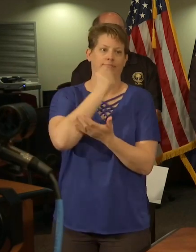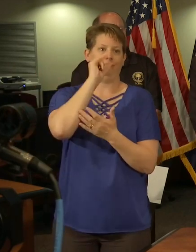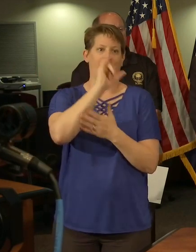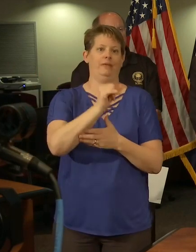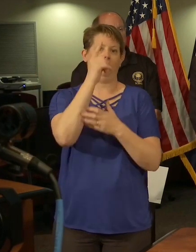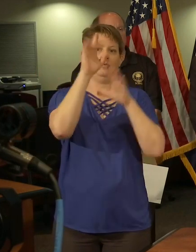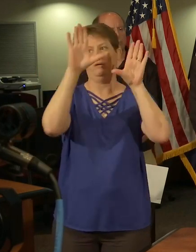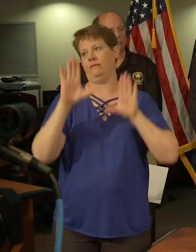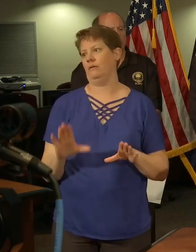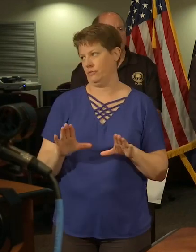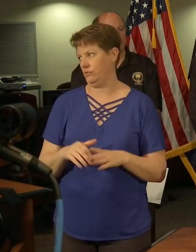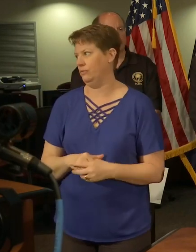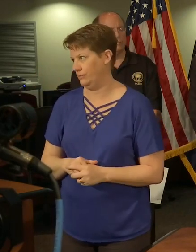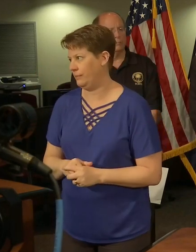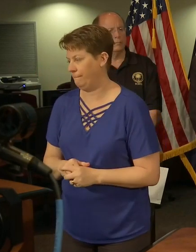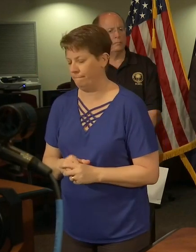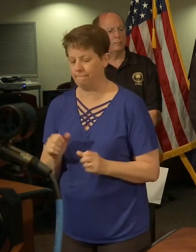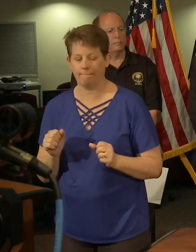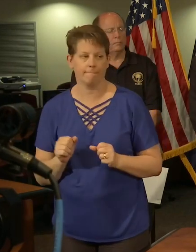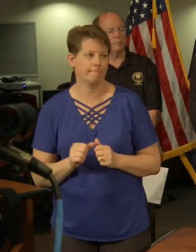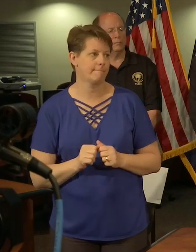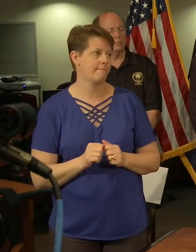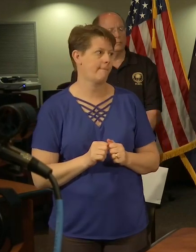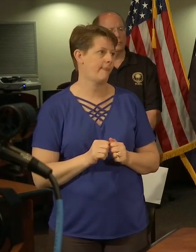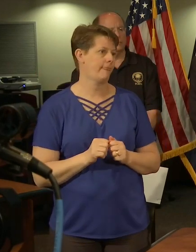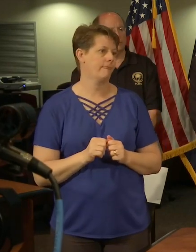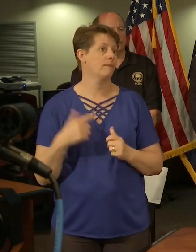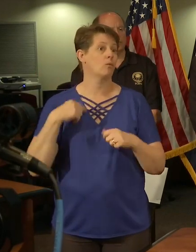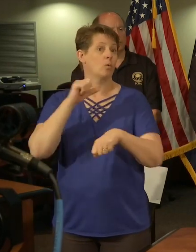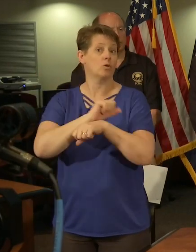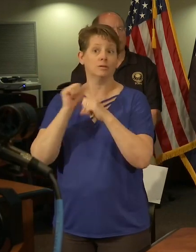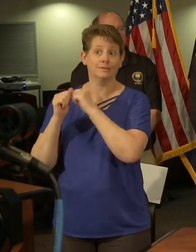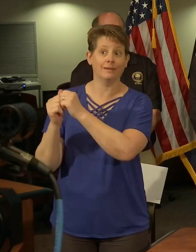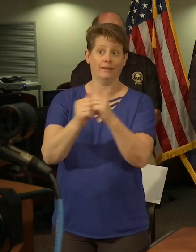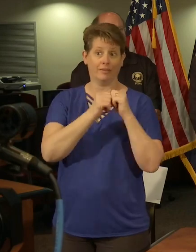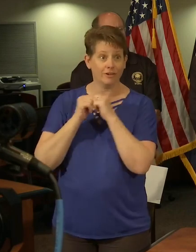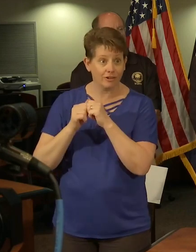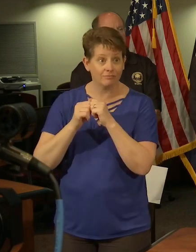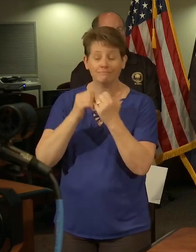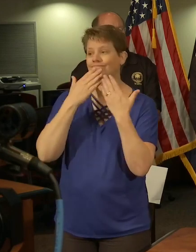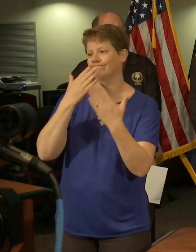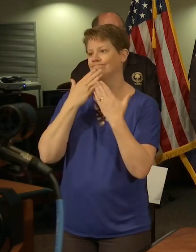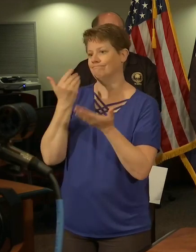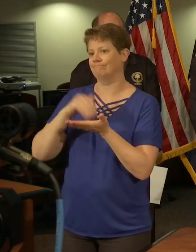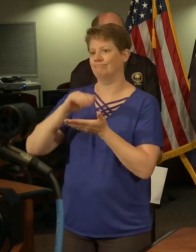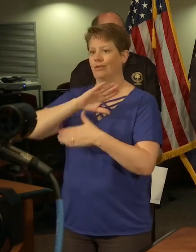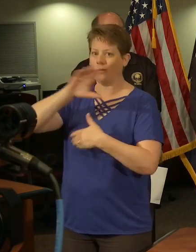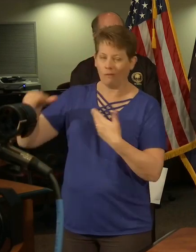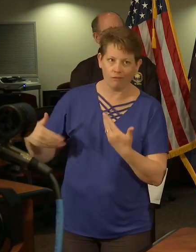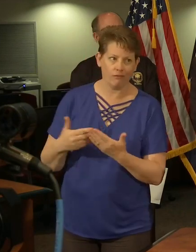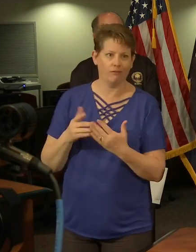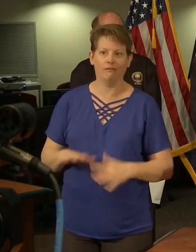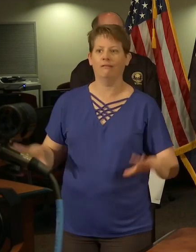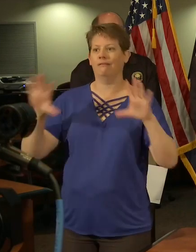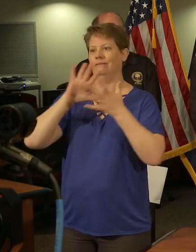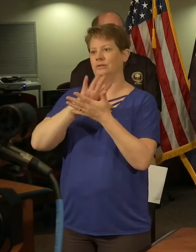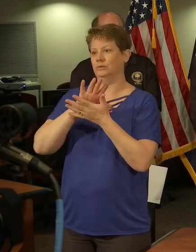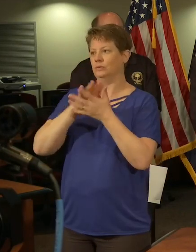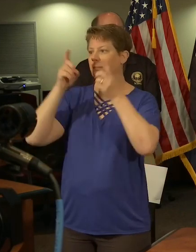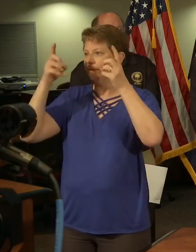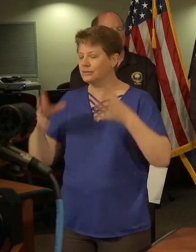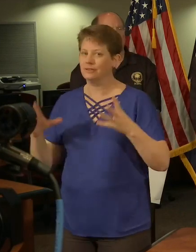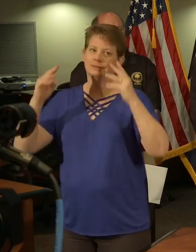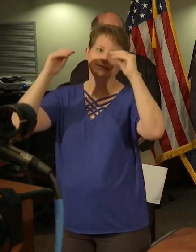of this wonderful opportunity. We're working hard together. I want to thank again all of the school